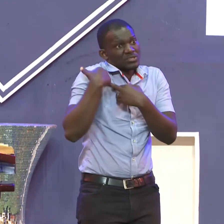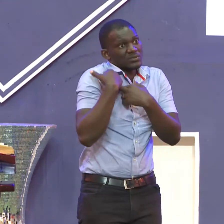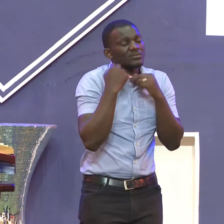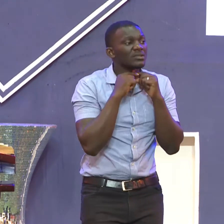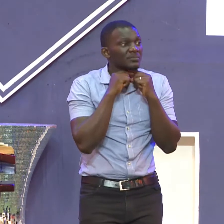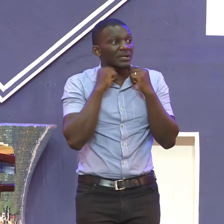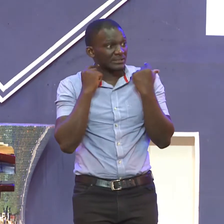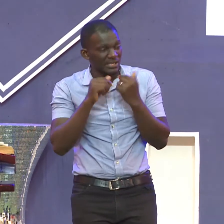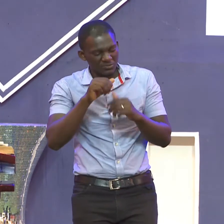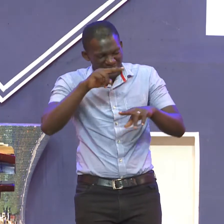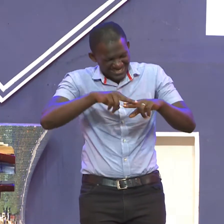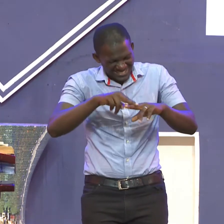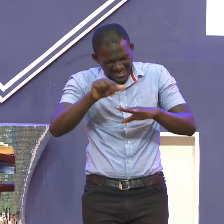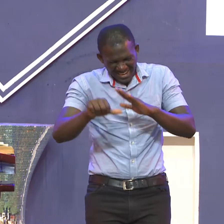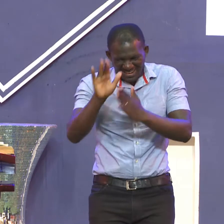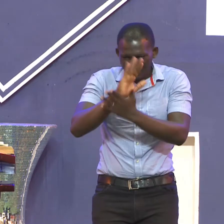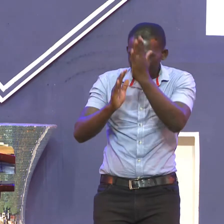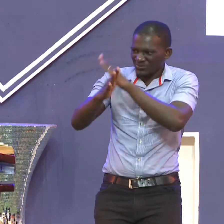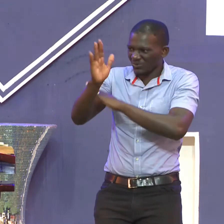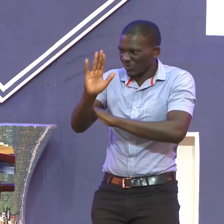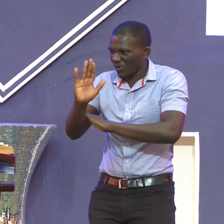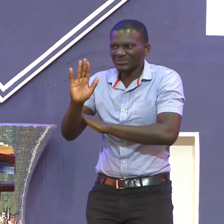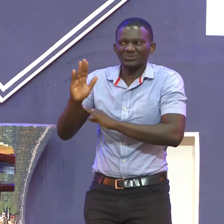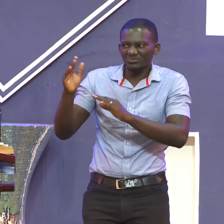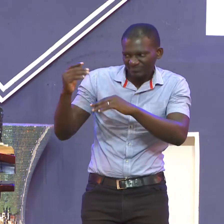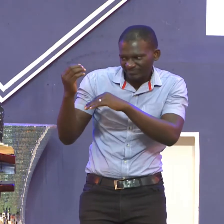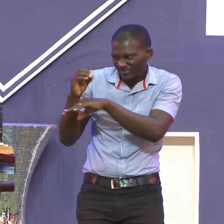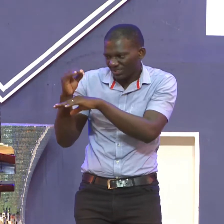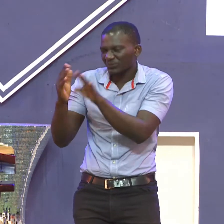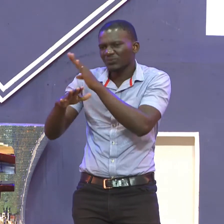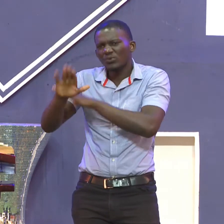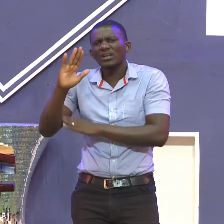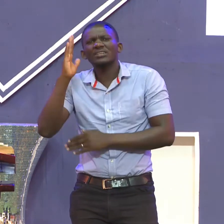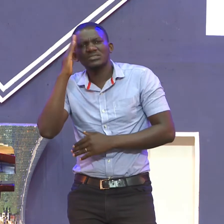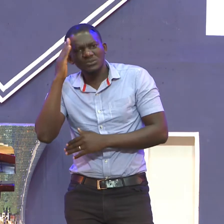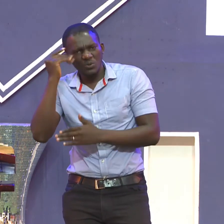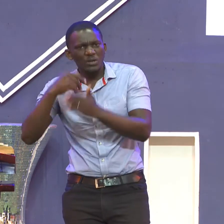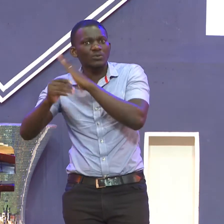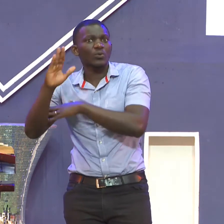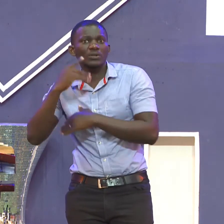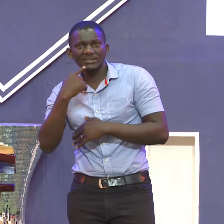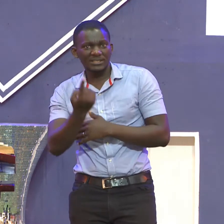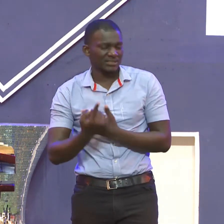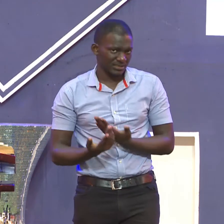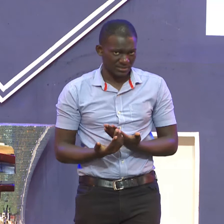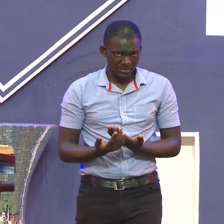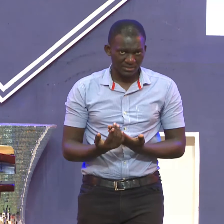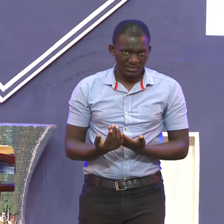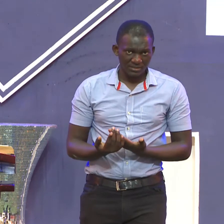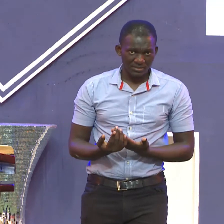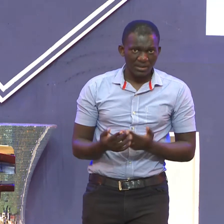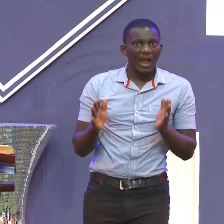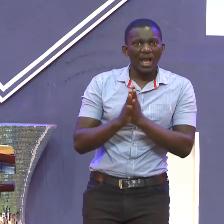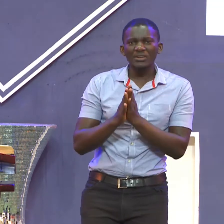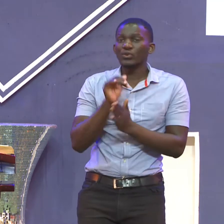time. So that is now the responsibility of the priest to sit in the council of the Lord to know. Era